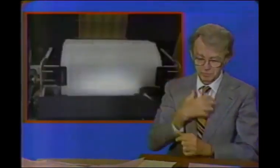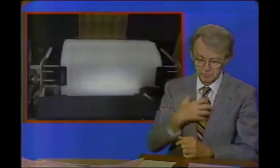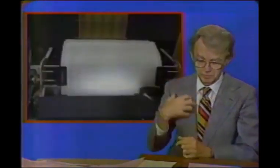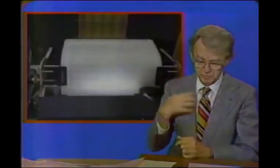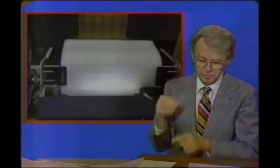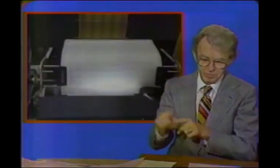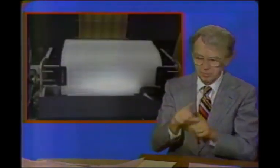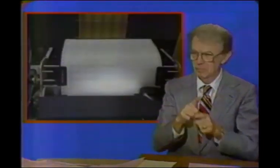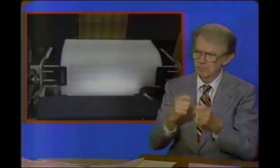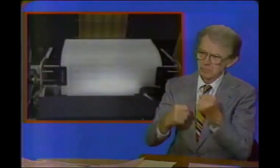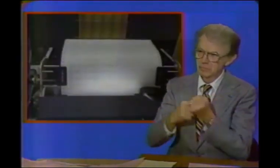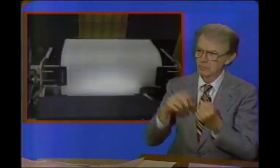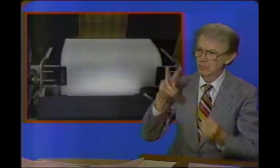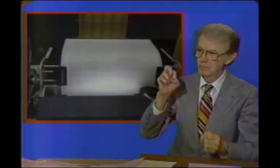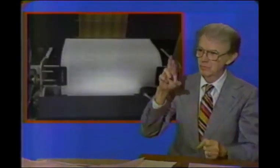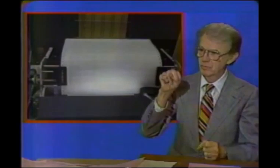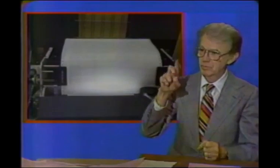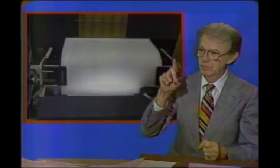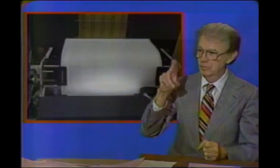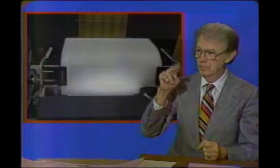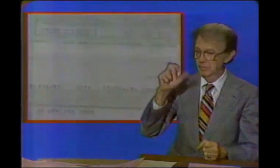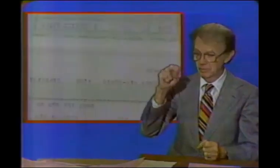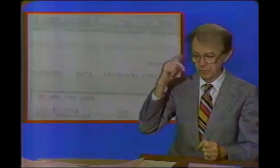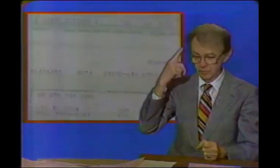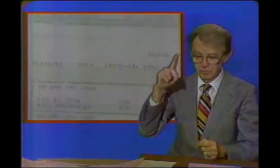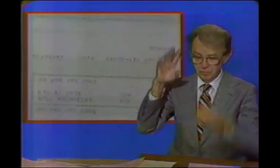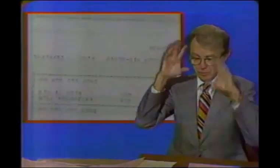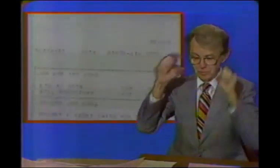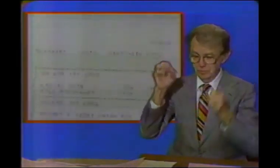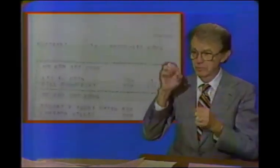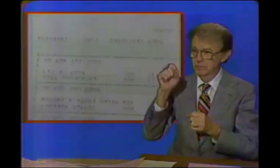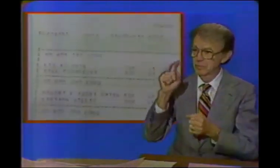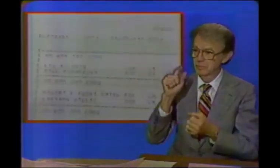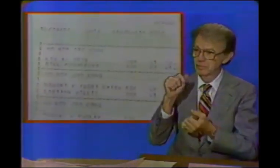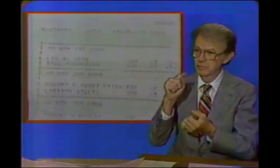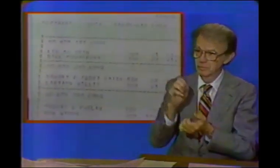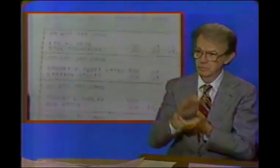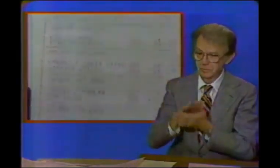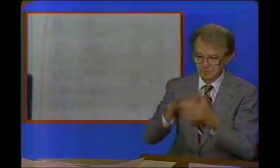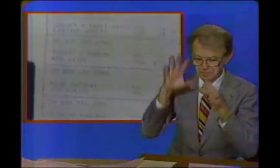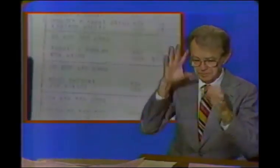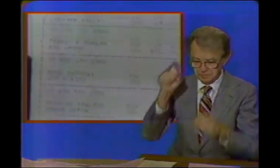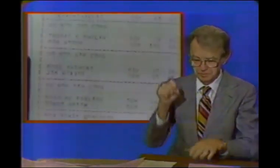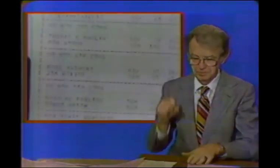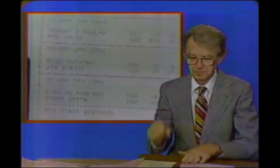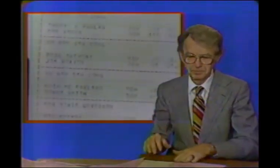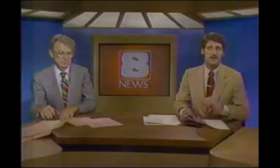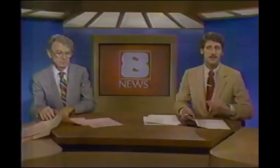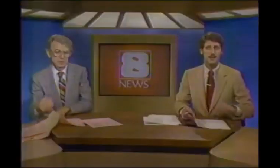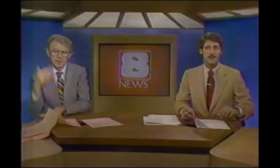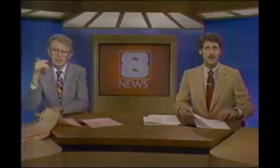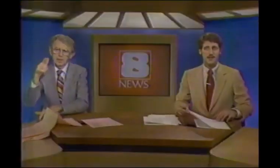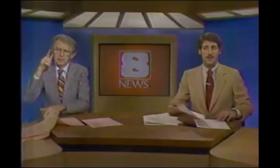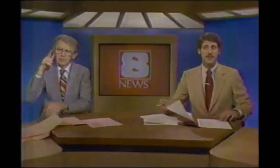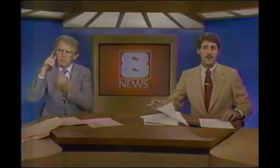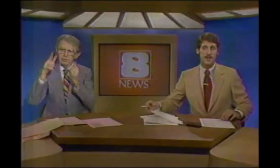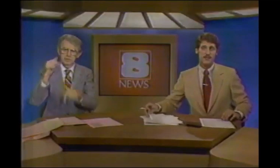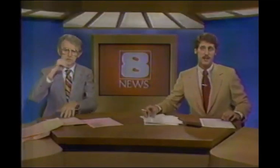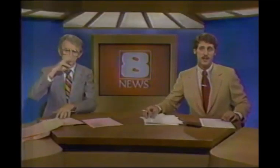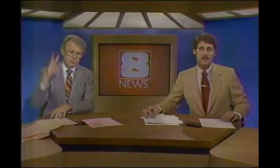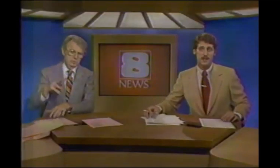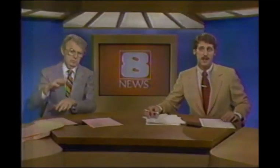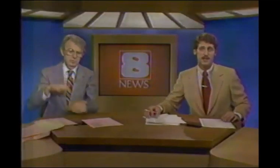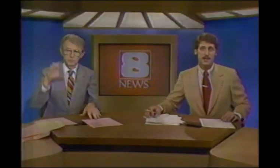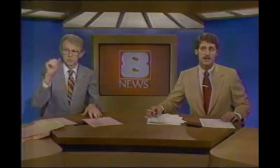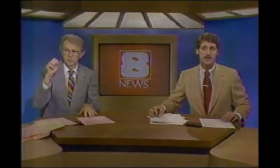Commissioner Mary Roberts over challenger Mike Wooten, and they endorsed State School Superintendent Vern Duncan over his opponent, William Kendrick. Well, we've had a lot of